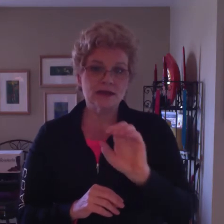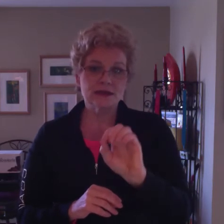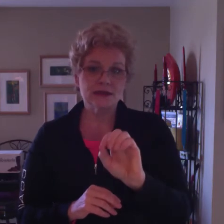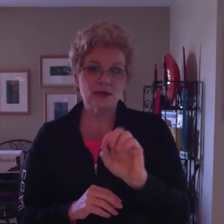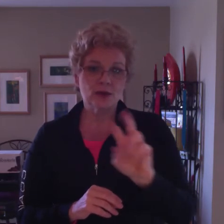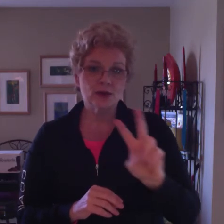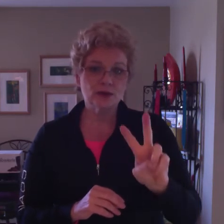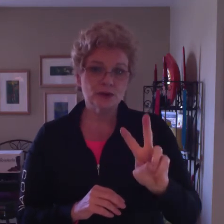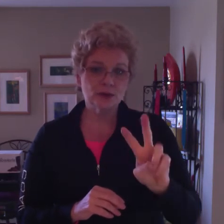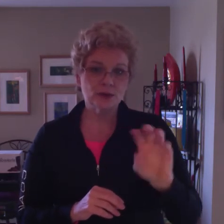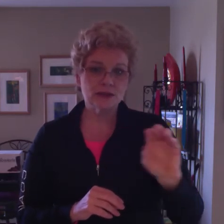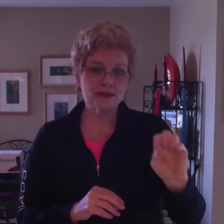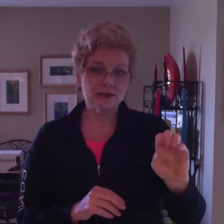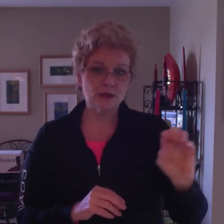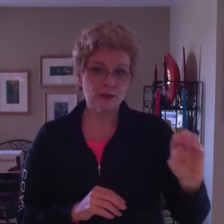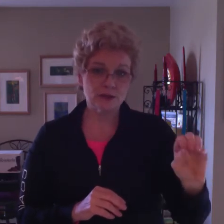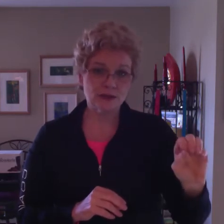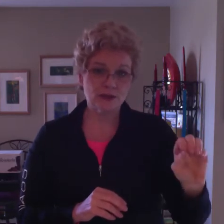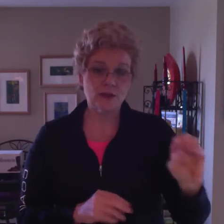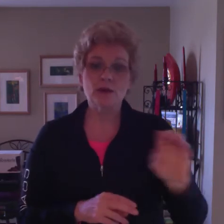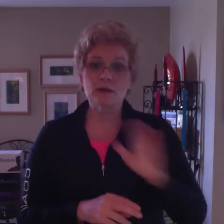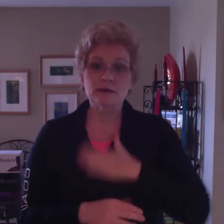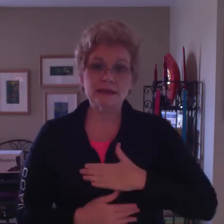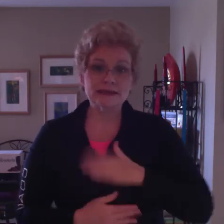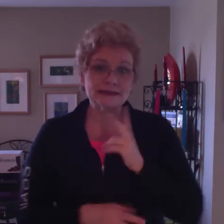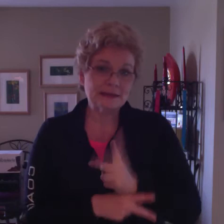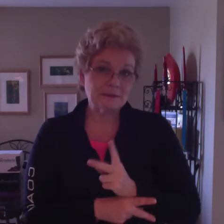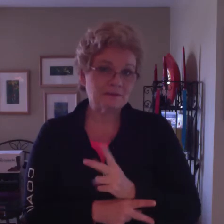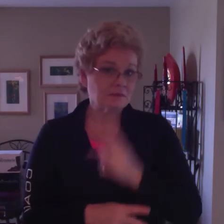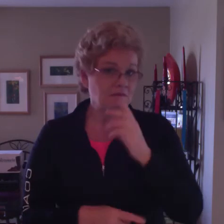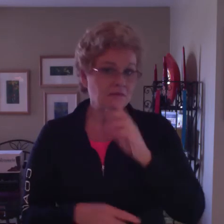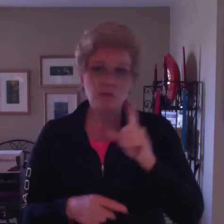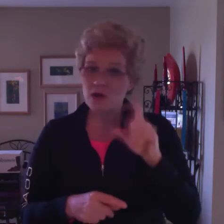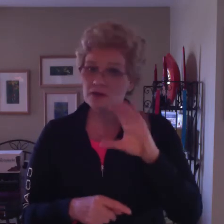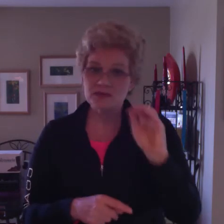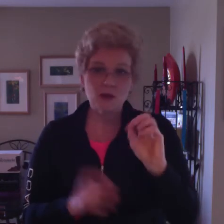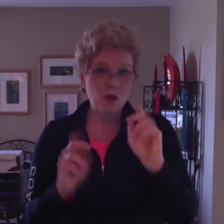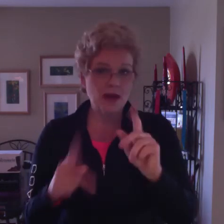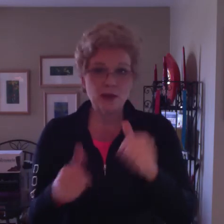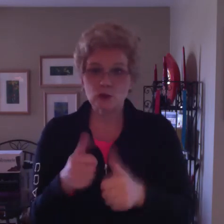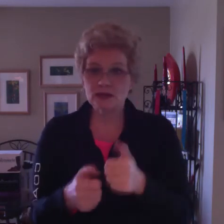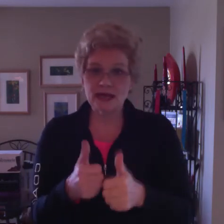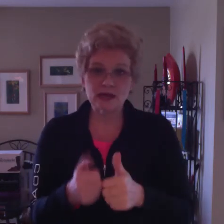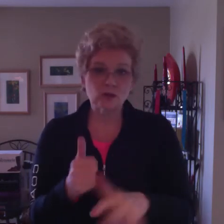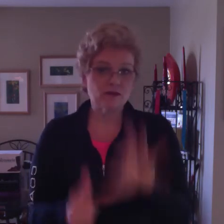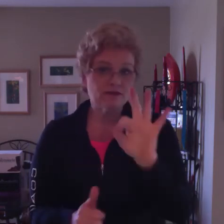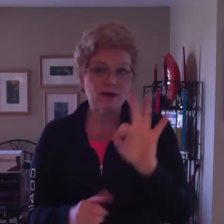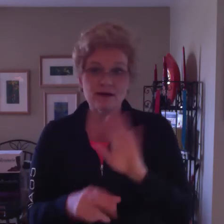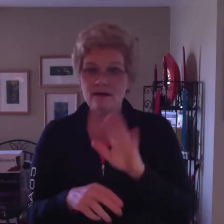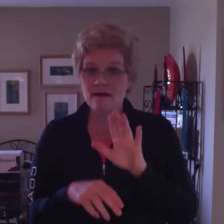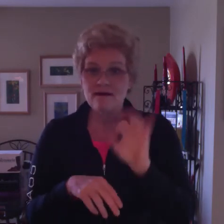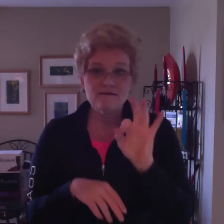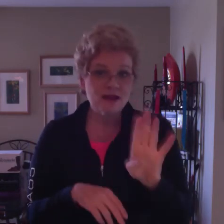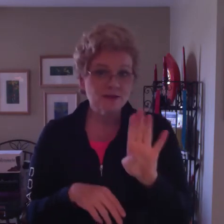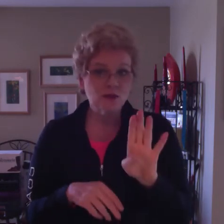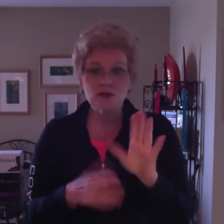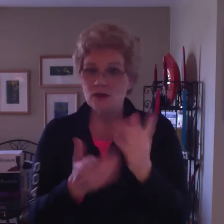I want you to keep that. I'm happy. I'm totally fine if you text me or find me on Facebook to ask me any question that you have.